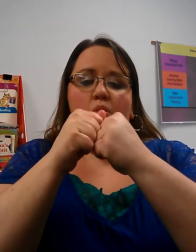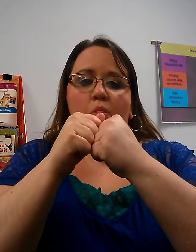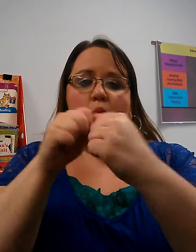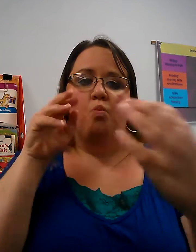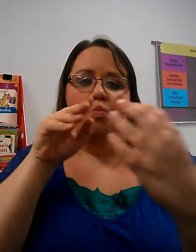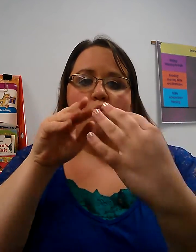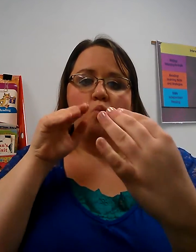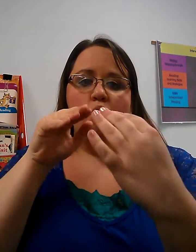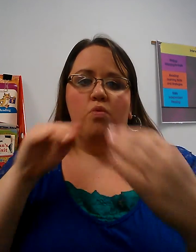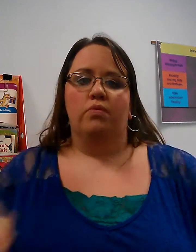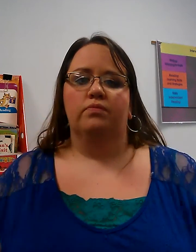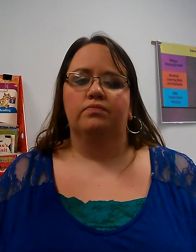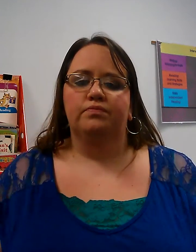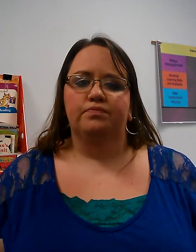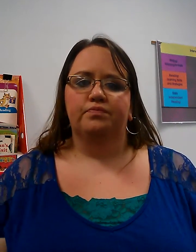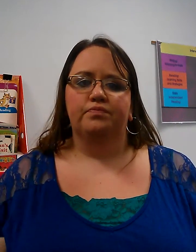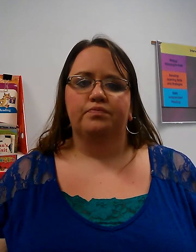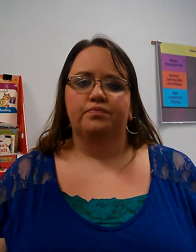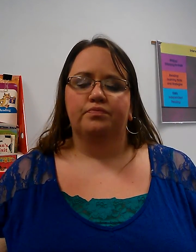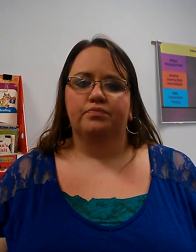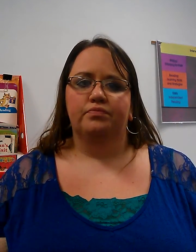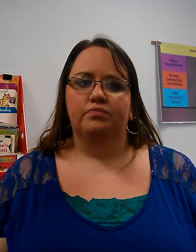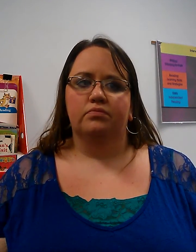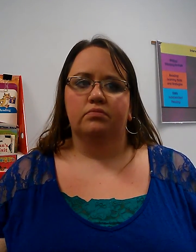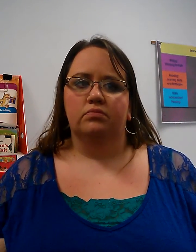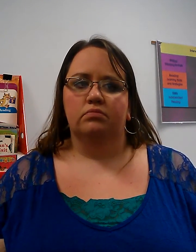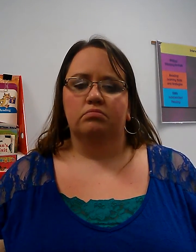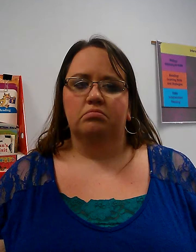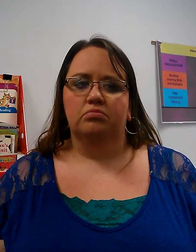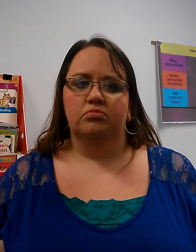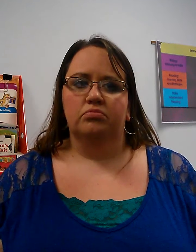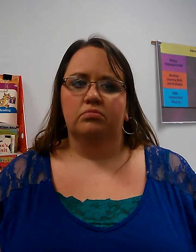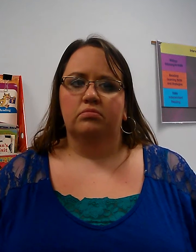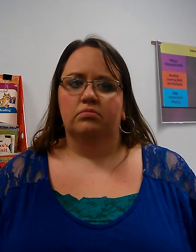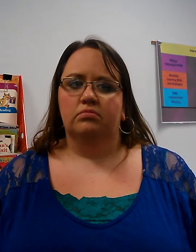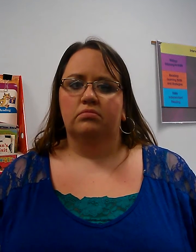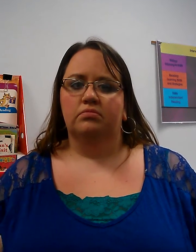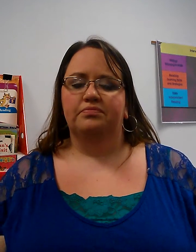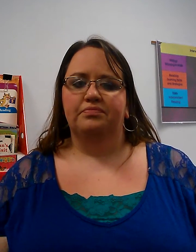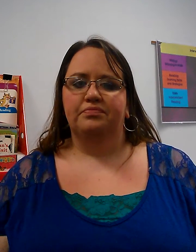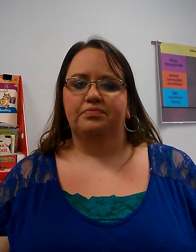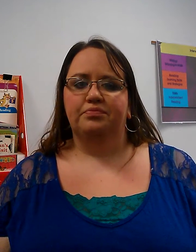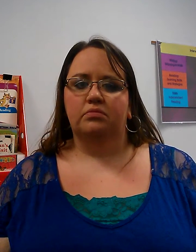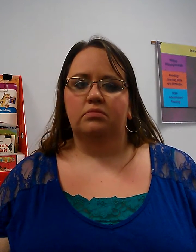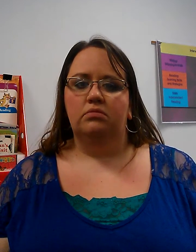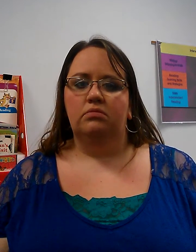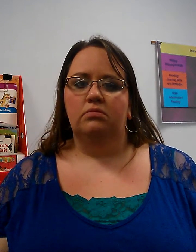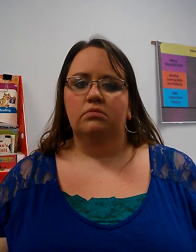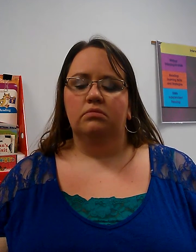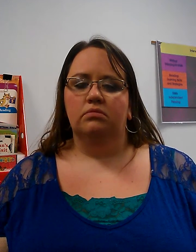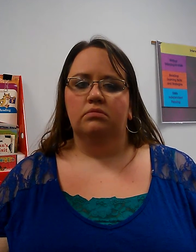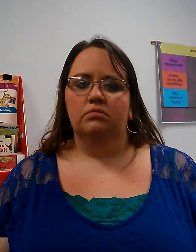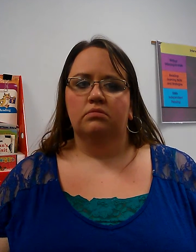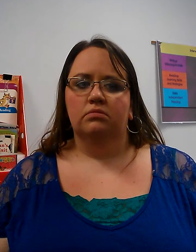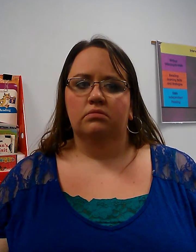Due to wartime rationing, there were few consumer goods and few things for families to spend money on, so